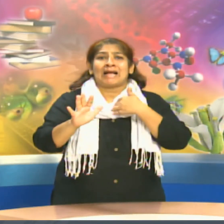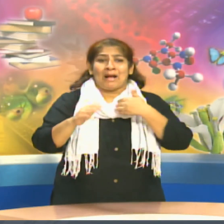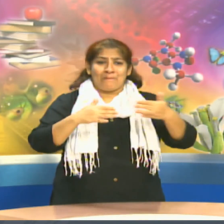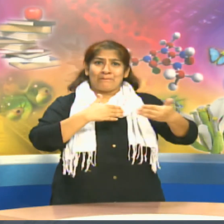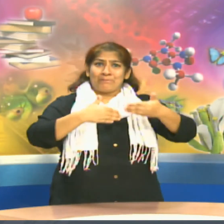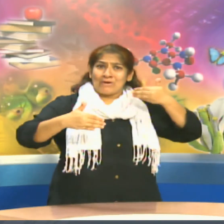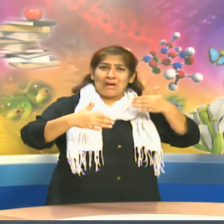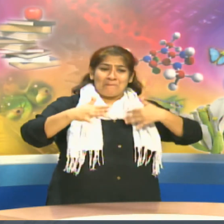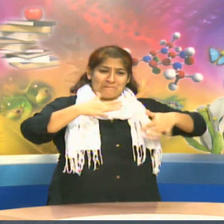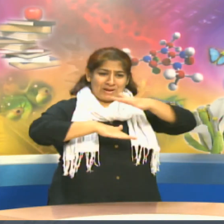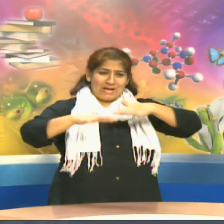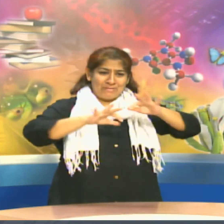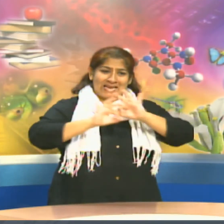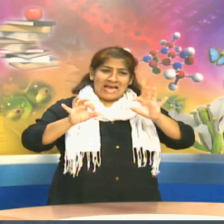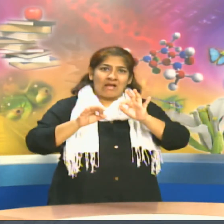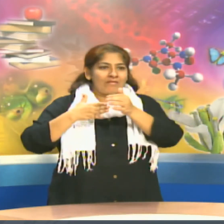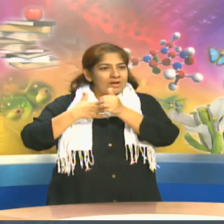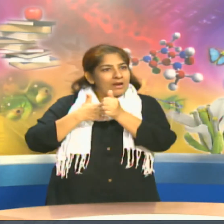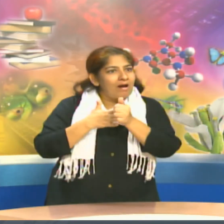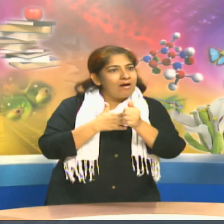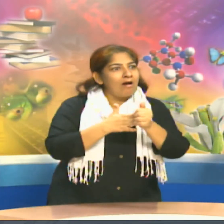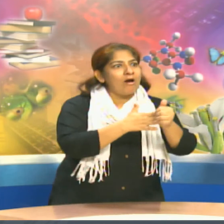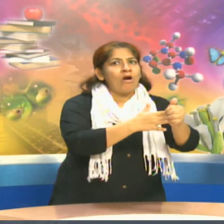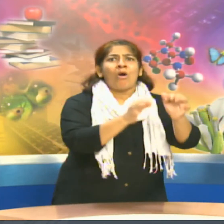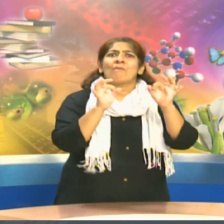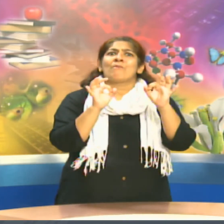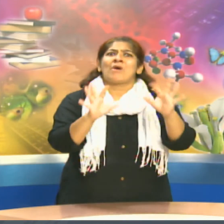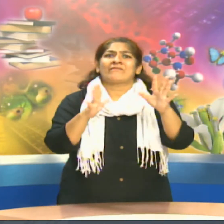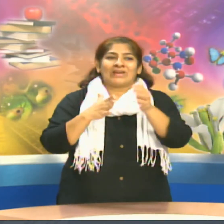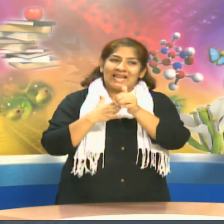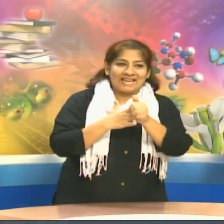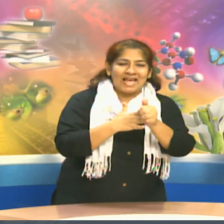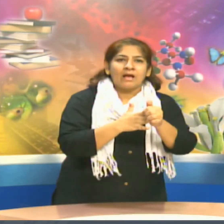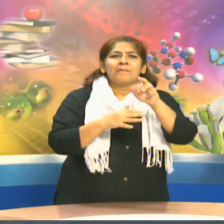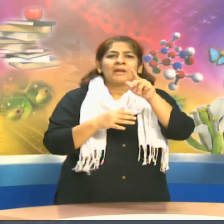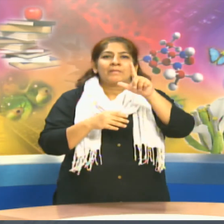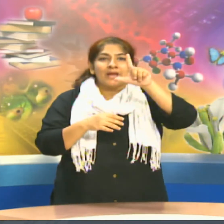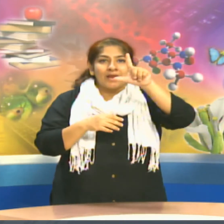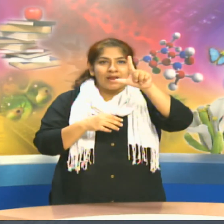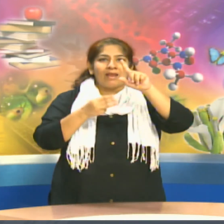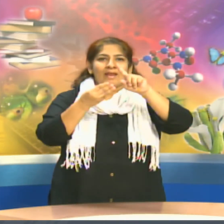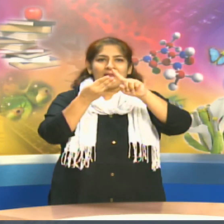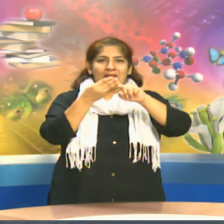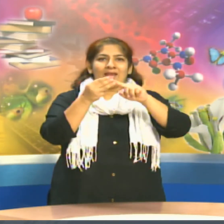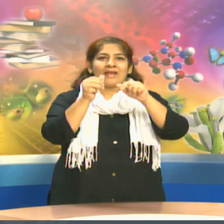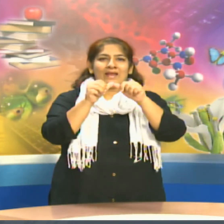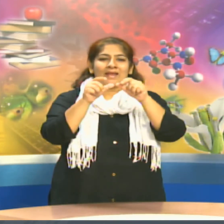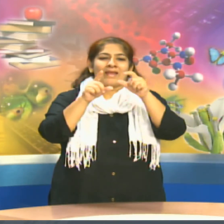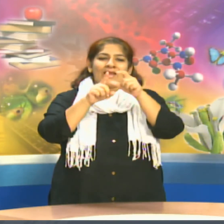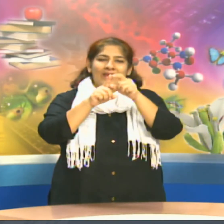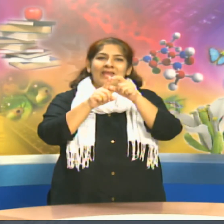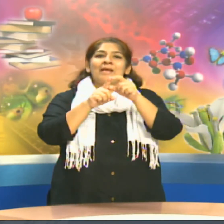other person who interrupts or who just intervene in between.